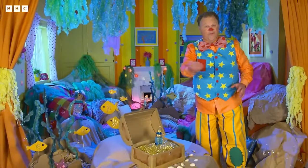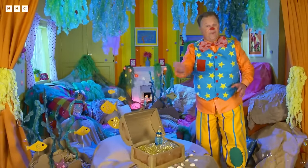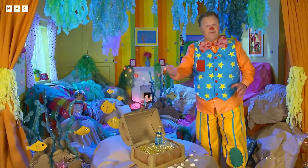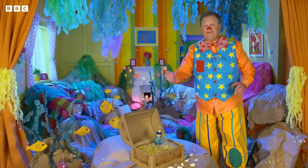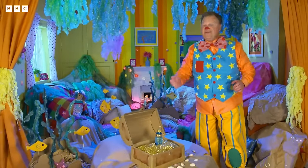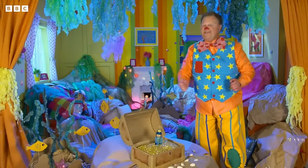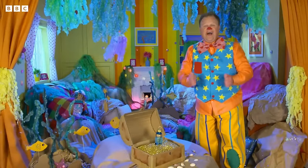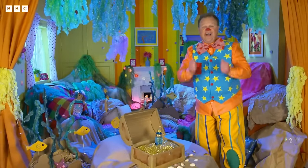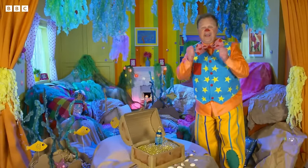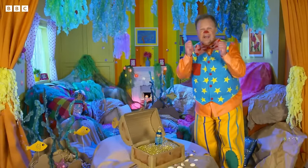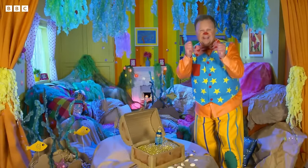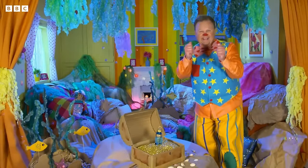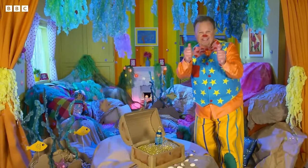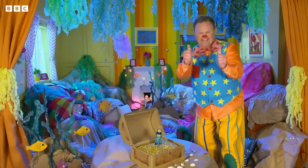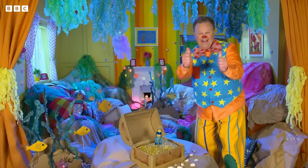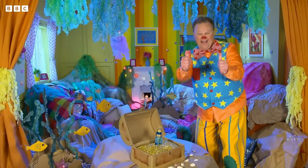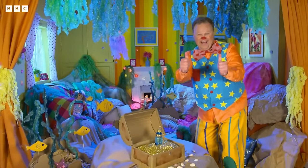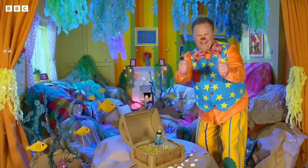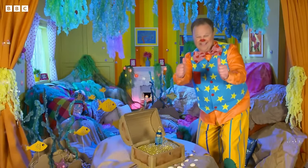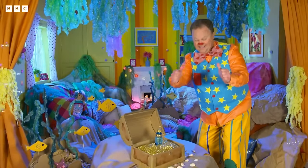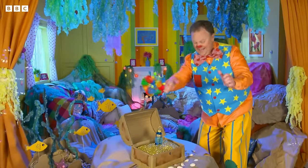all shining stars.